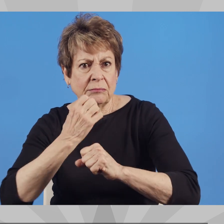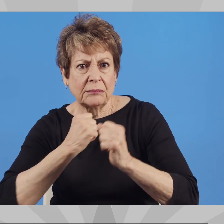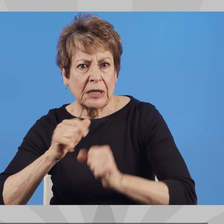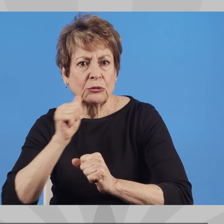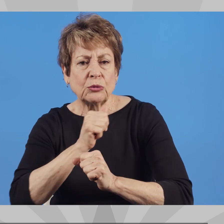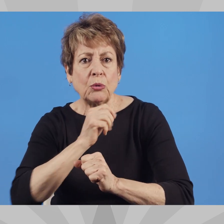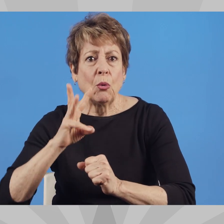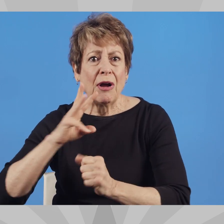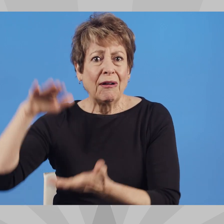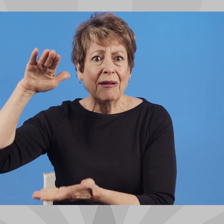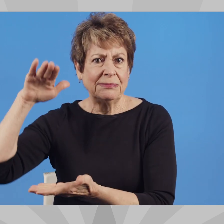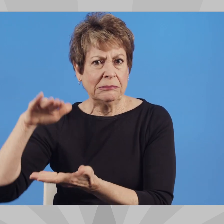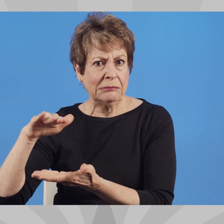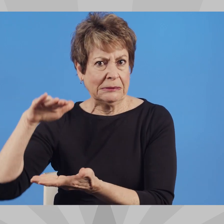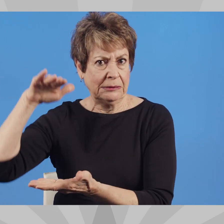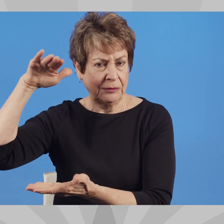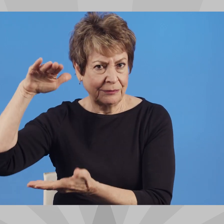water supply.